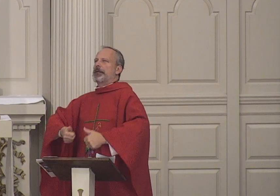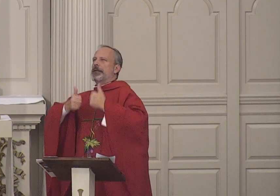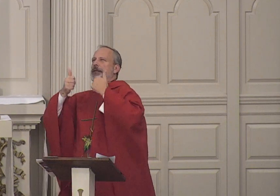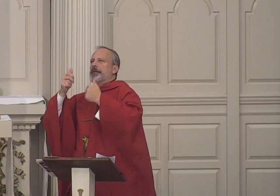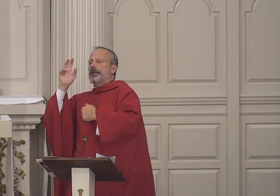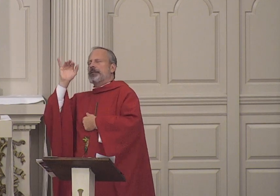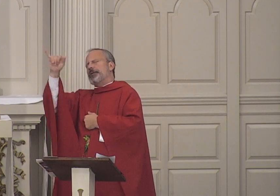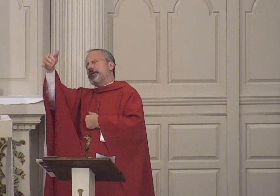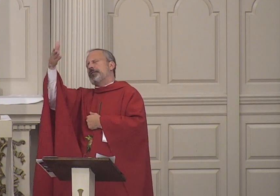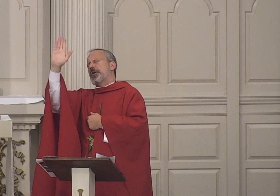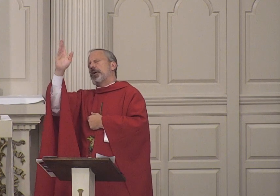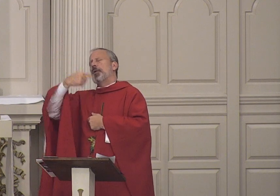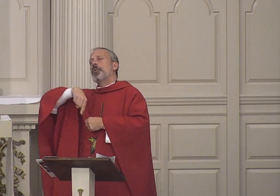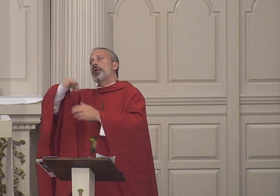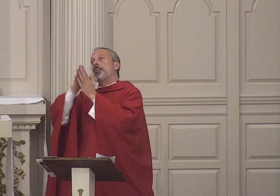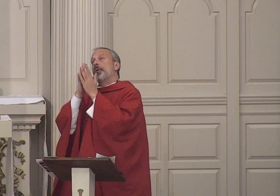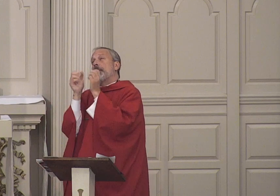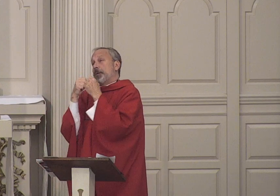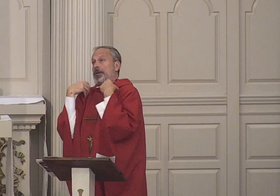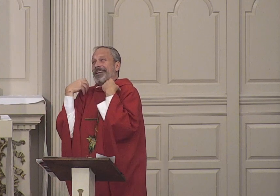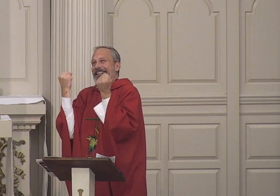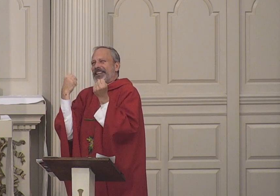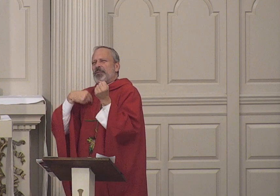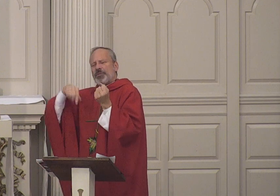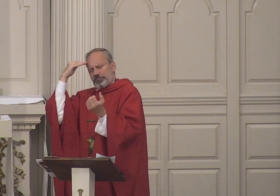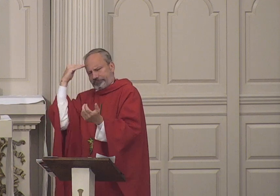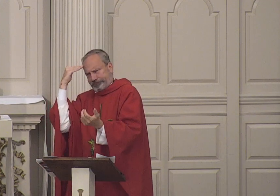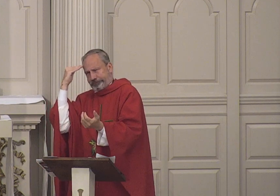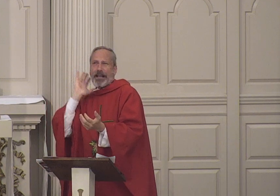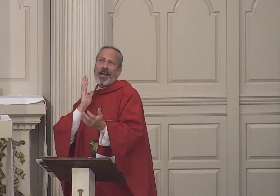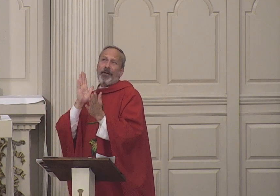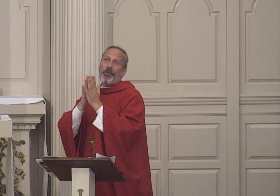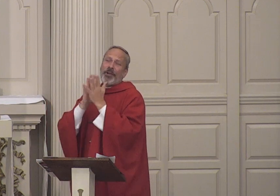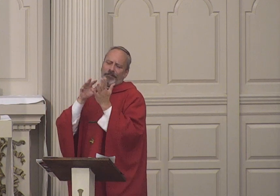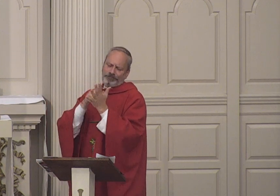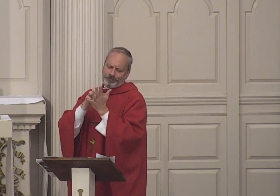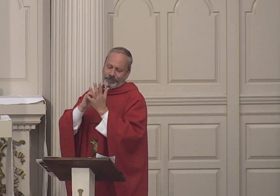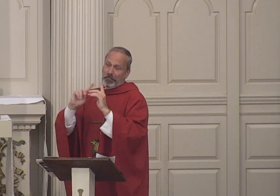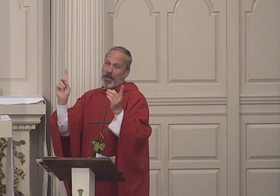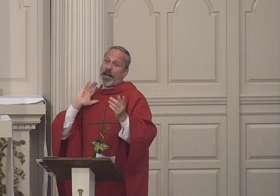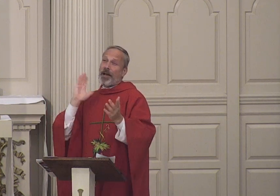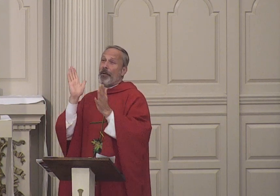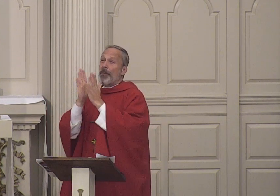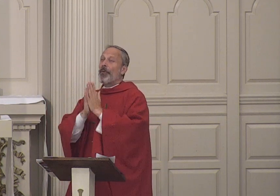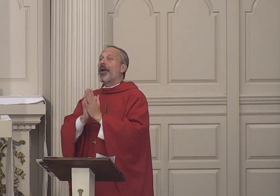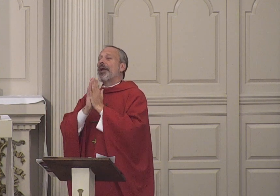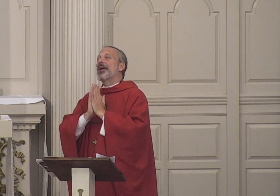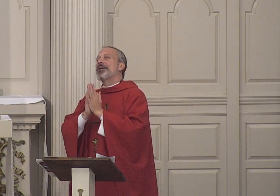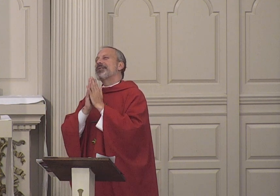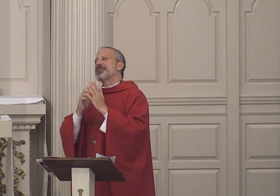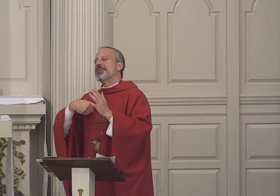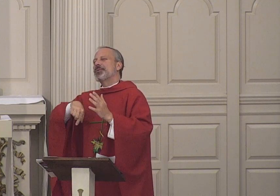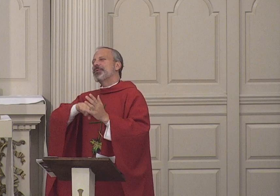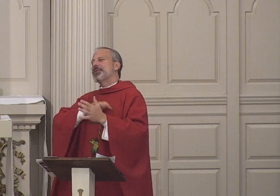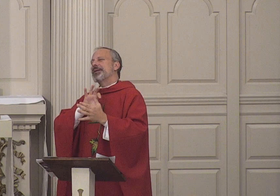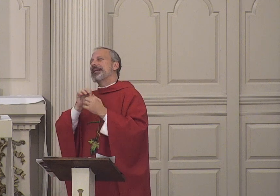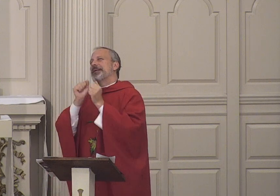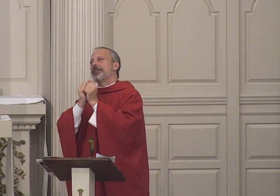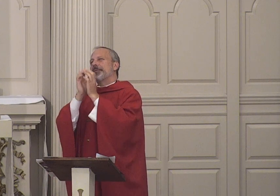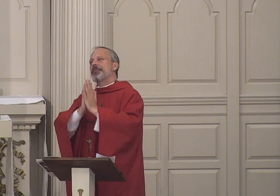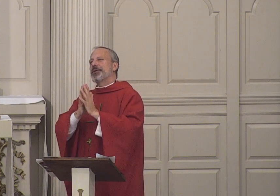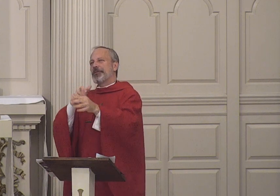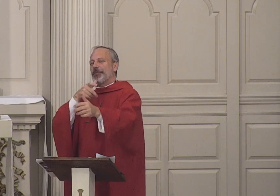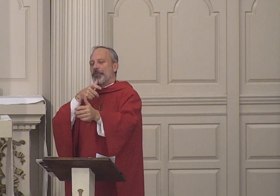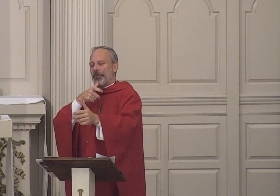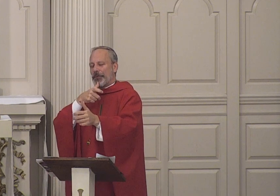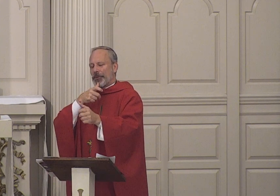Almighty ever-living God, we pray with confidence, for though we know our own prayers are weak, we join them